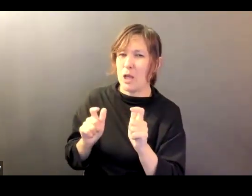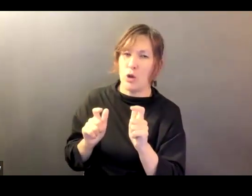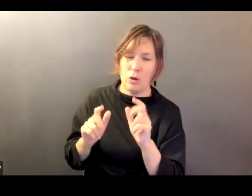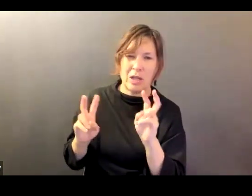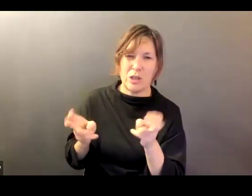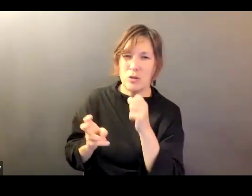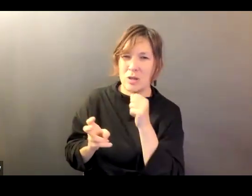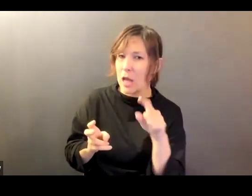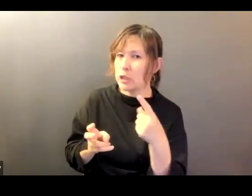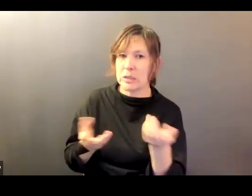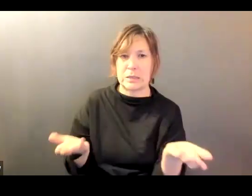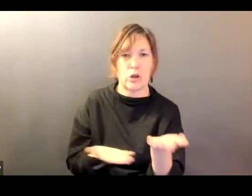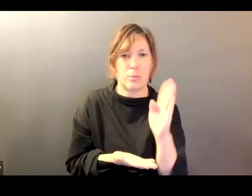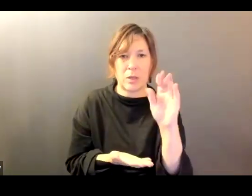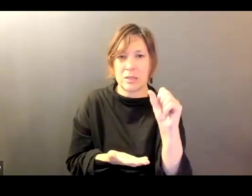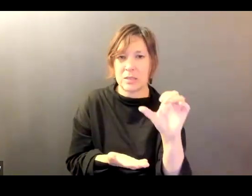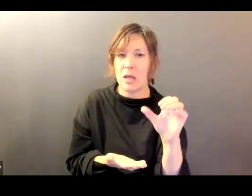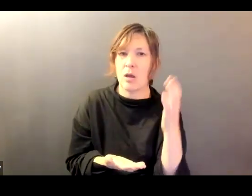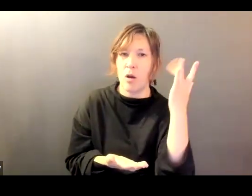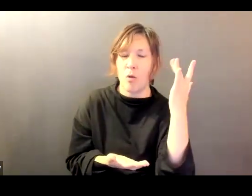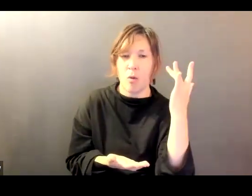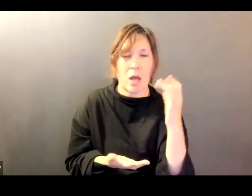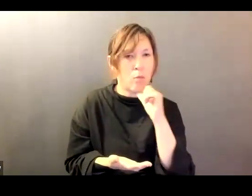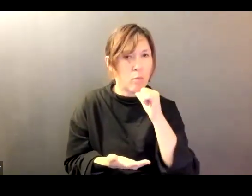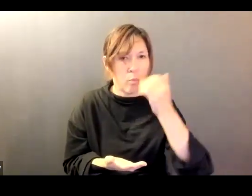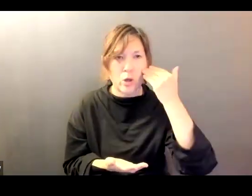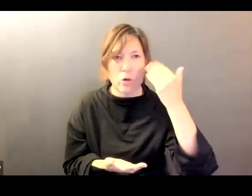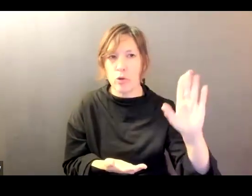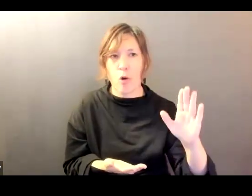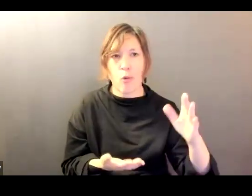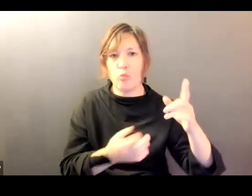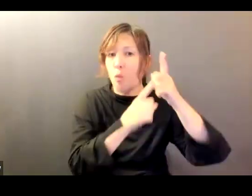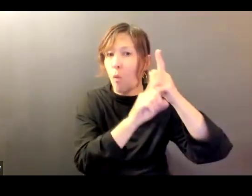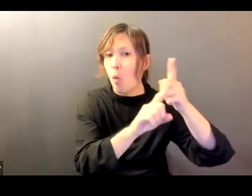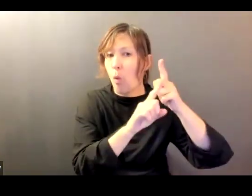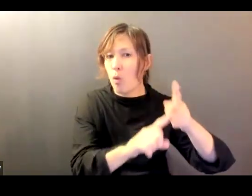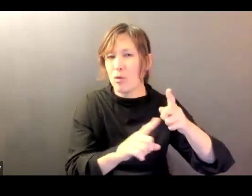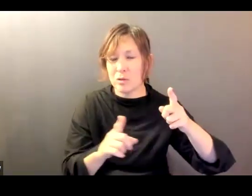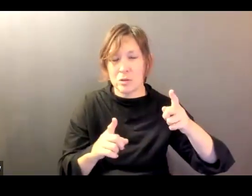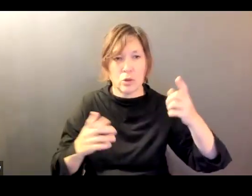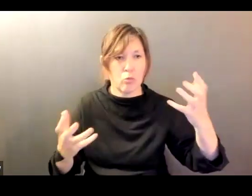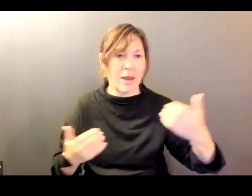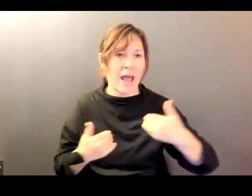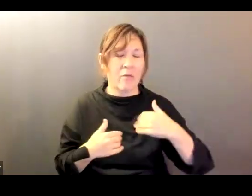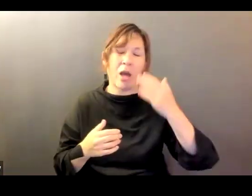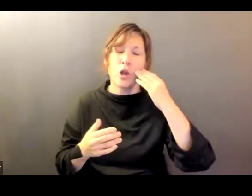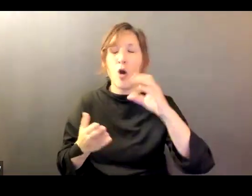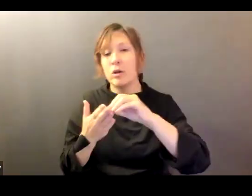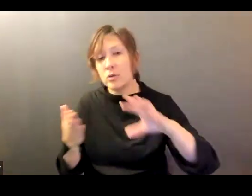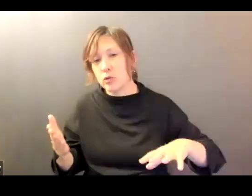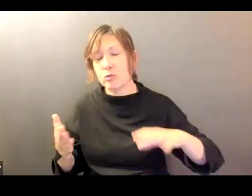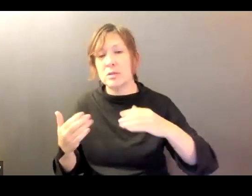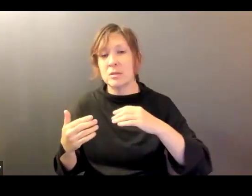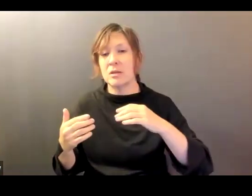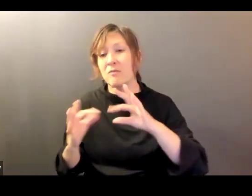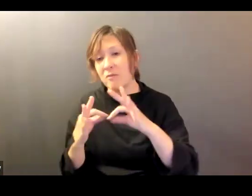because we don't know the targets that you're operating with. So I am sort of curious for families to know, for students with disabilities and